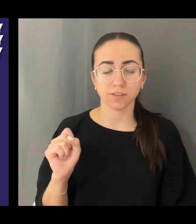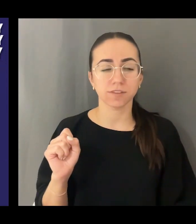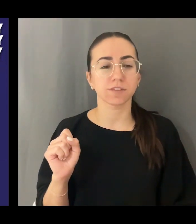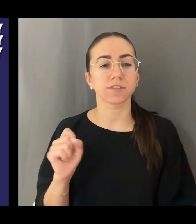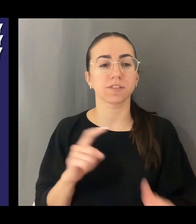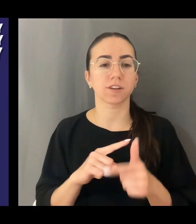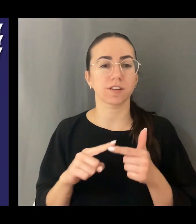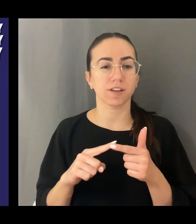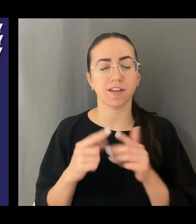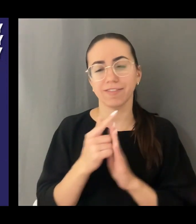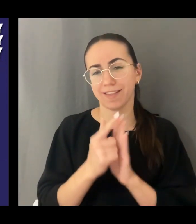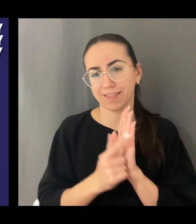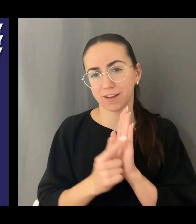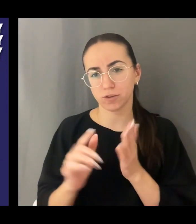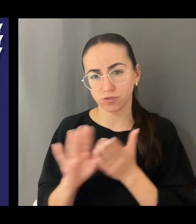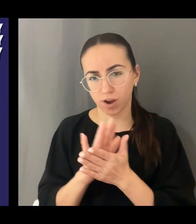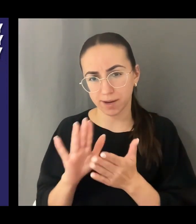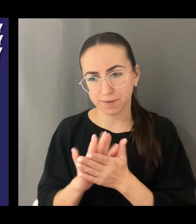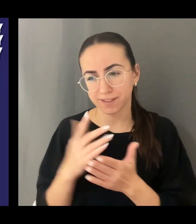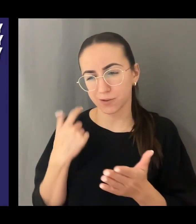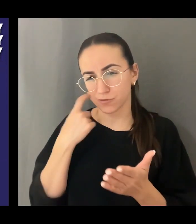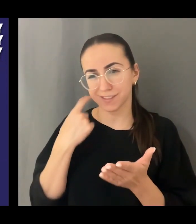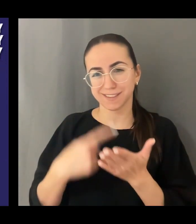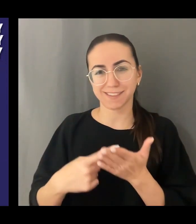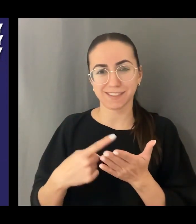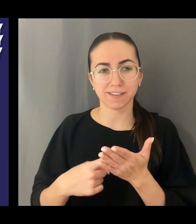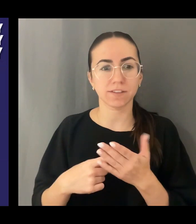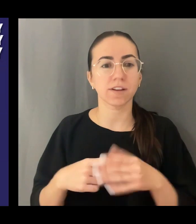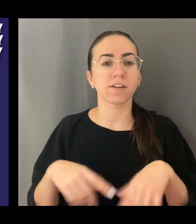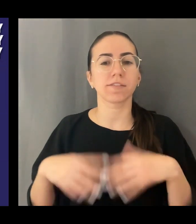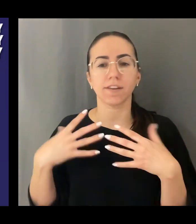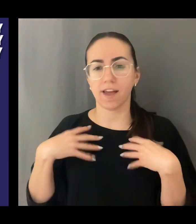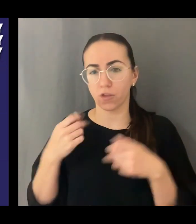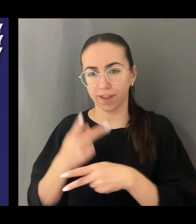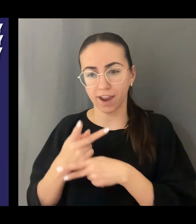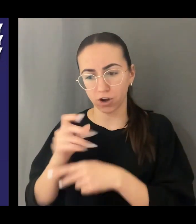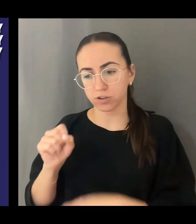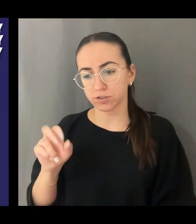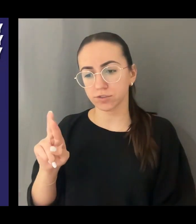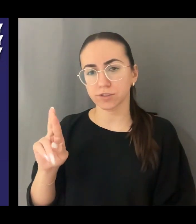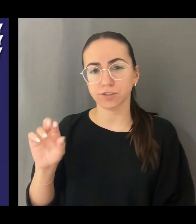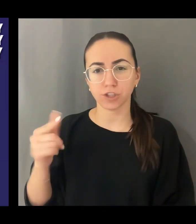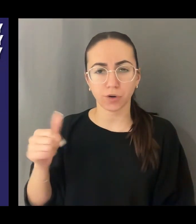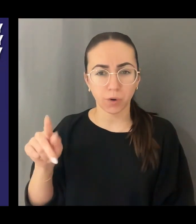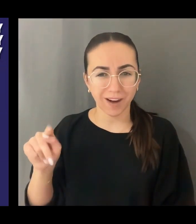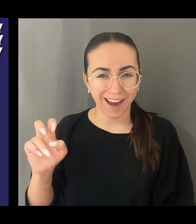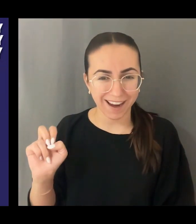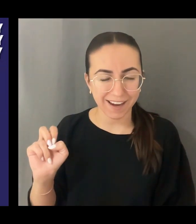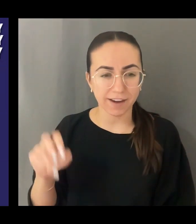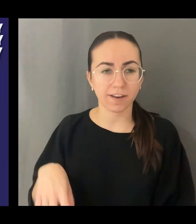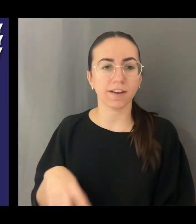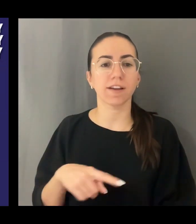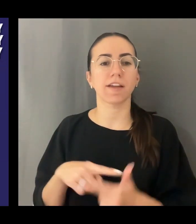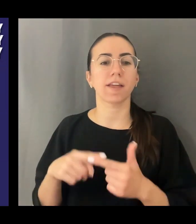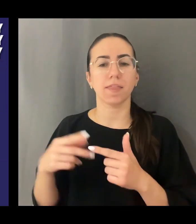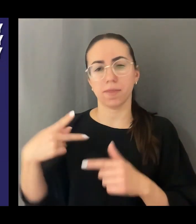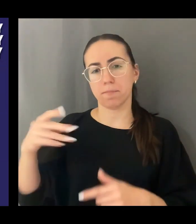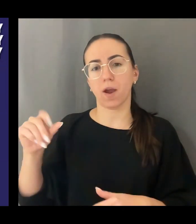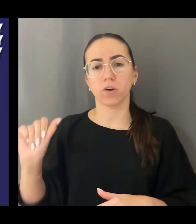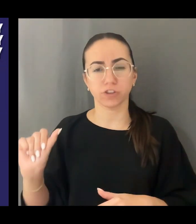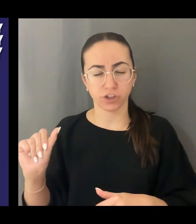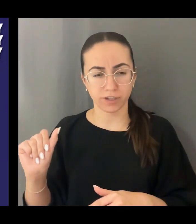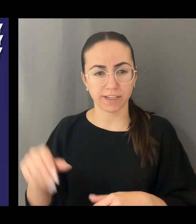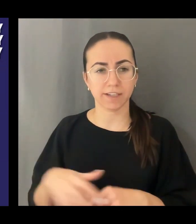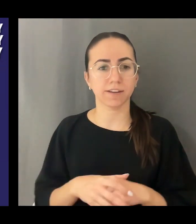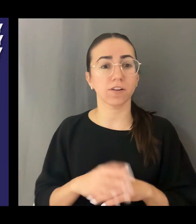legal documents I discussed, the healthcare surrogate form, the pre-need guardian, and the power of attorney. And